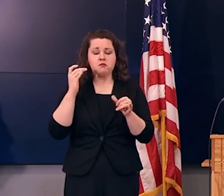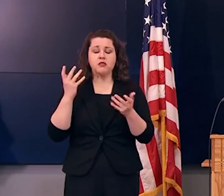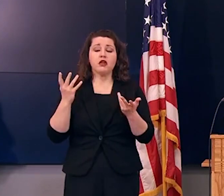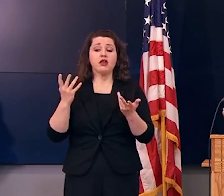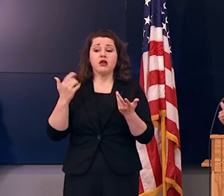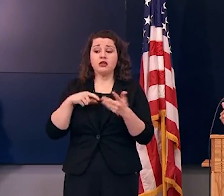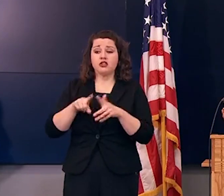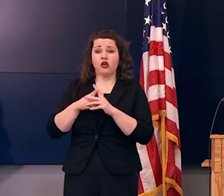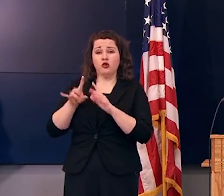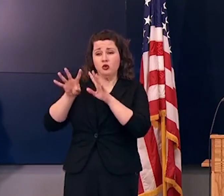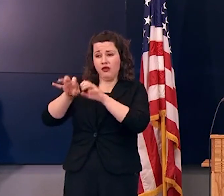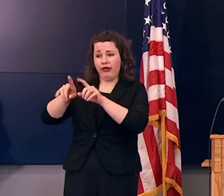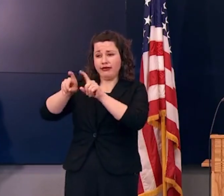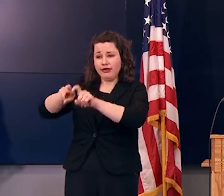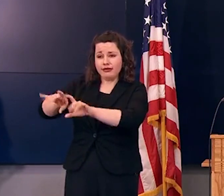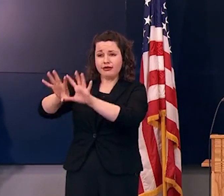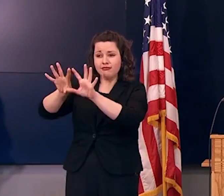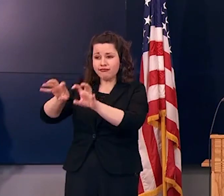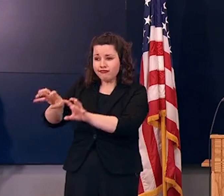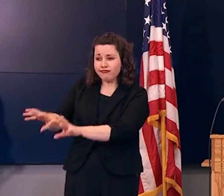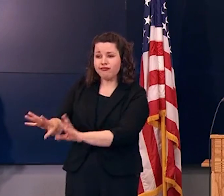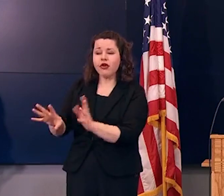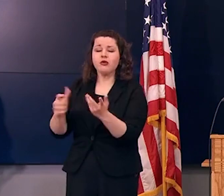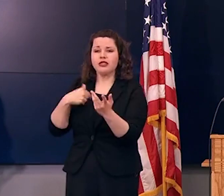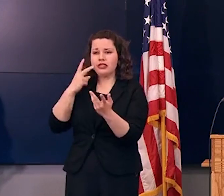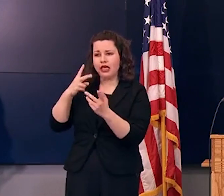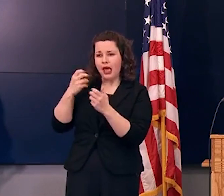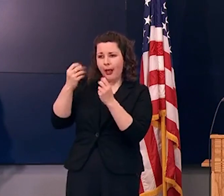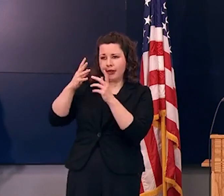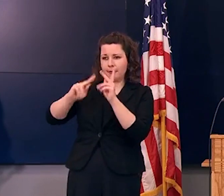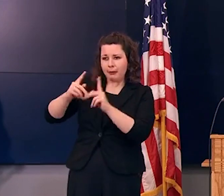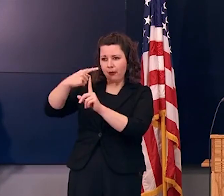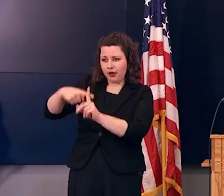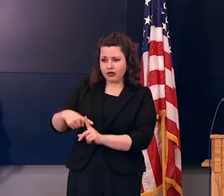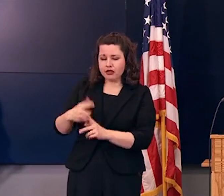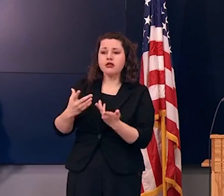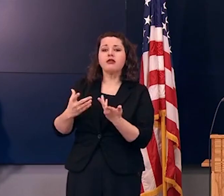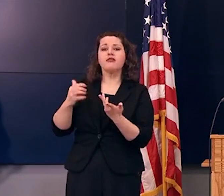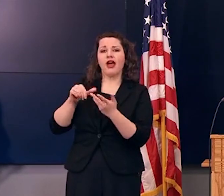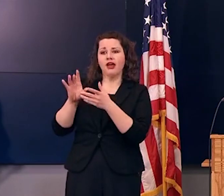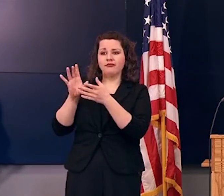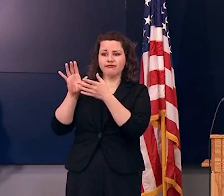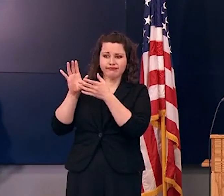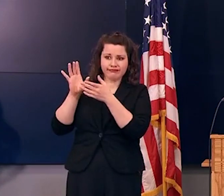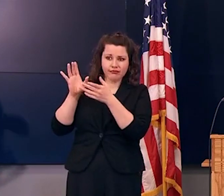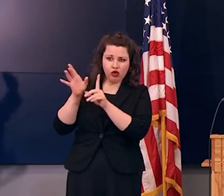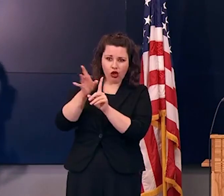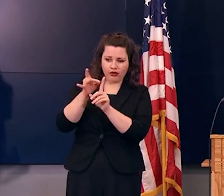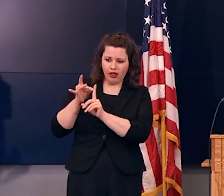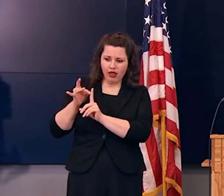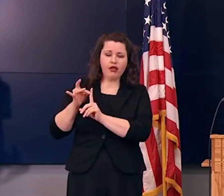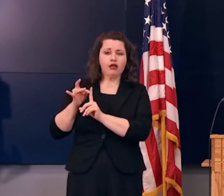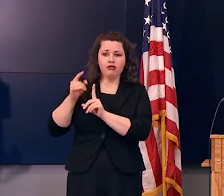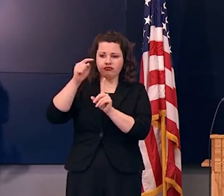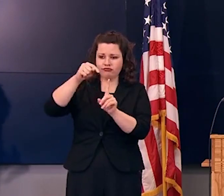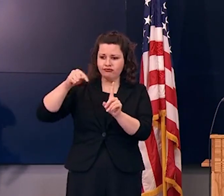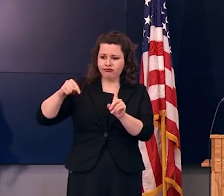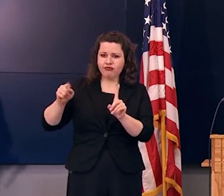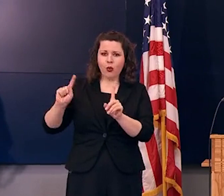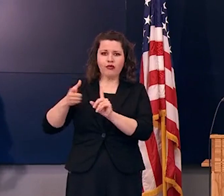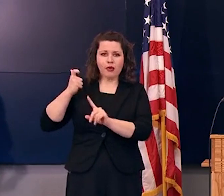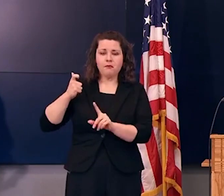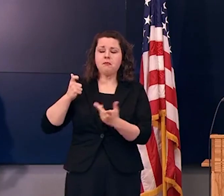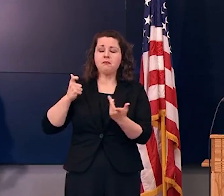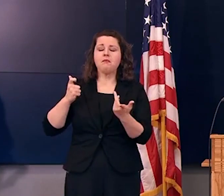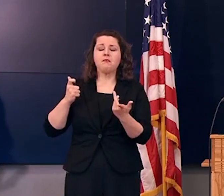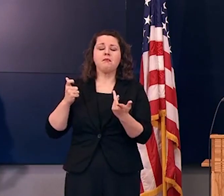of the surveillance testing, we're getting some sense of what the positive numbers are, doing the contact tracing and figuring out how we need to